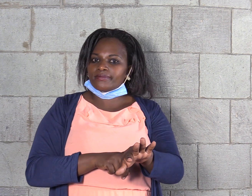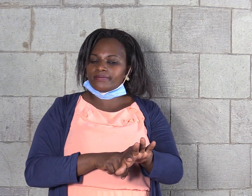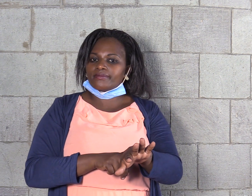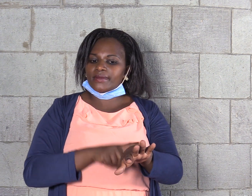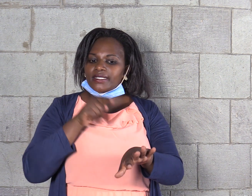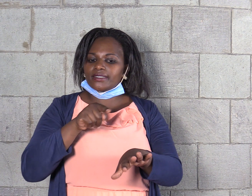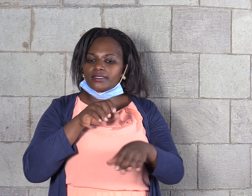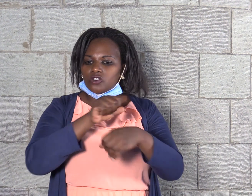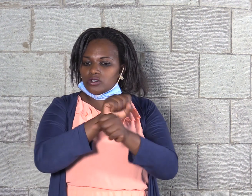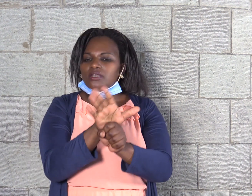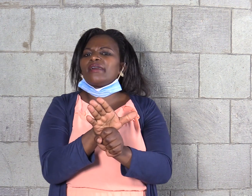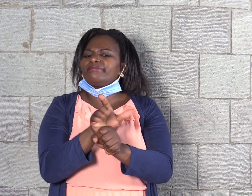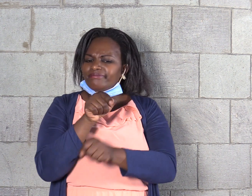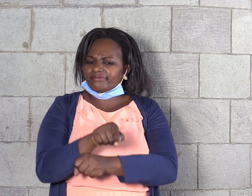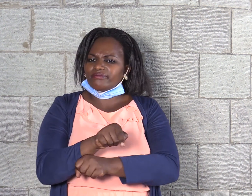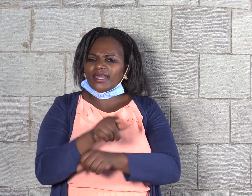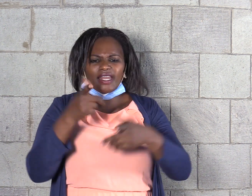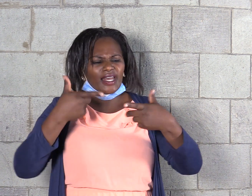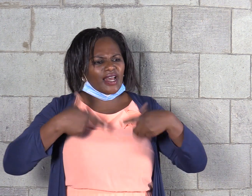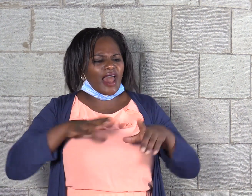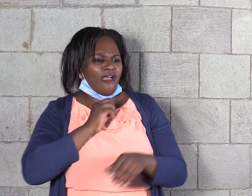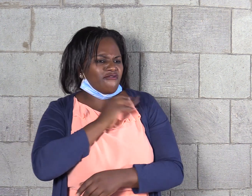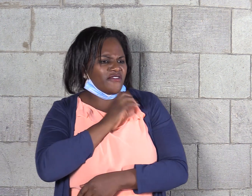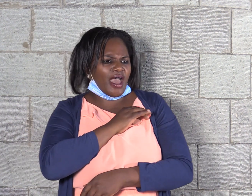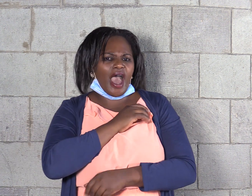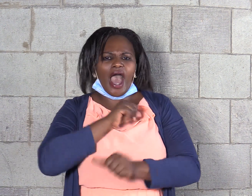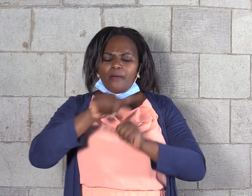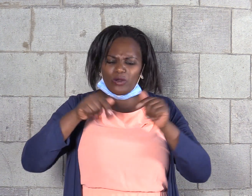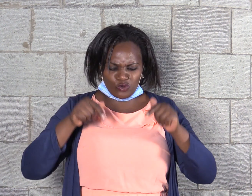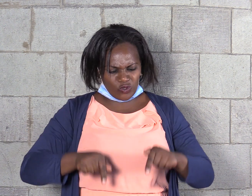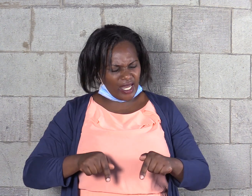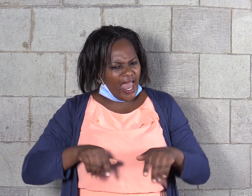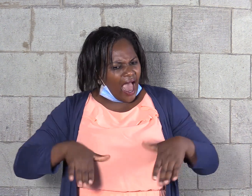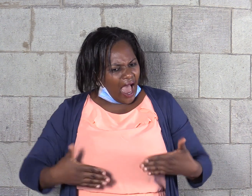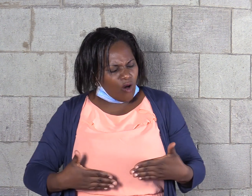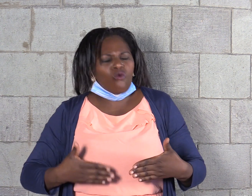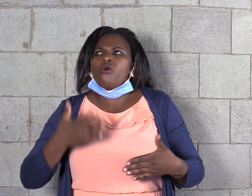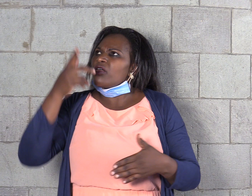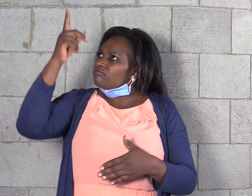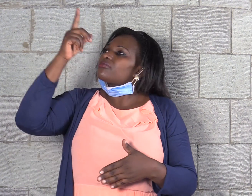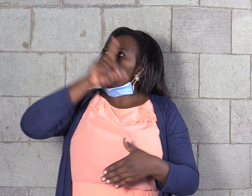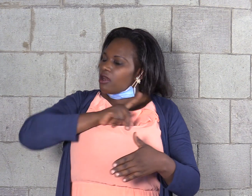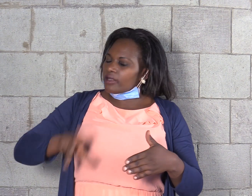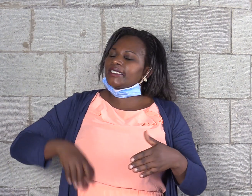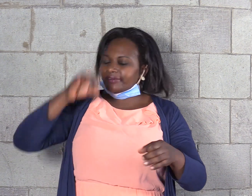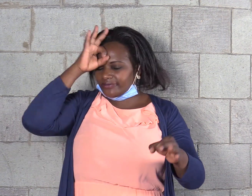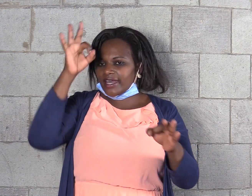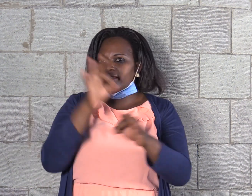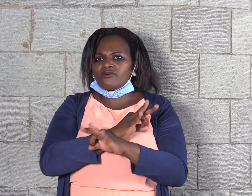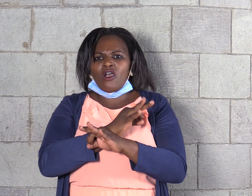COVID-19 period, let's not fear about our today, because the Lord is faithful. Let's not have that fear. I've seen